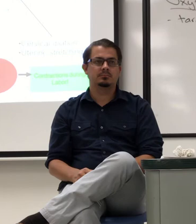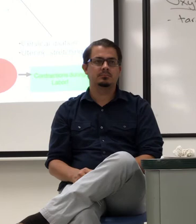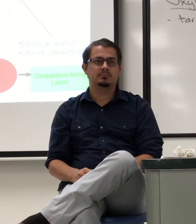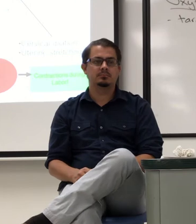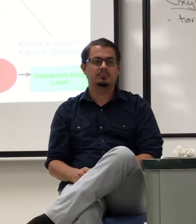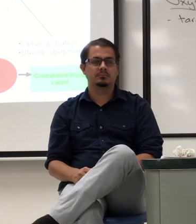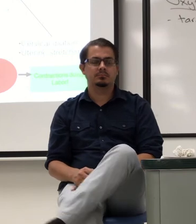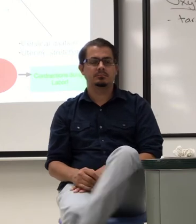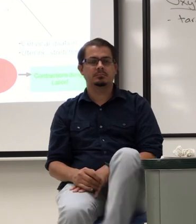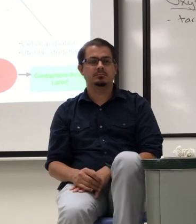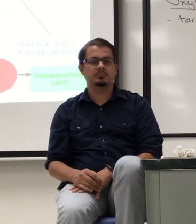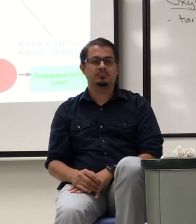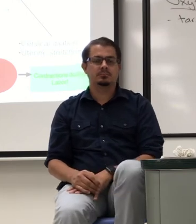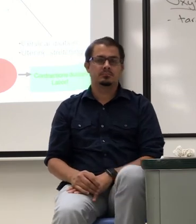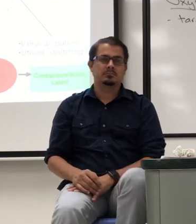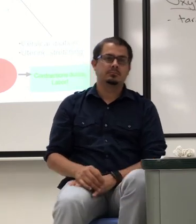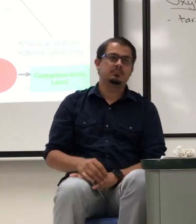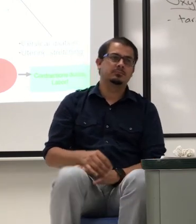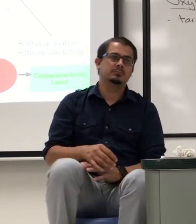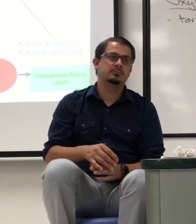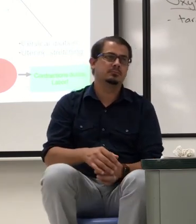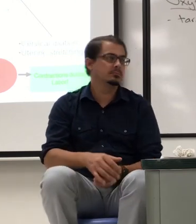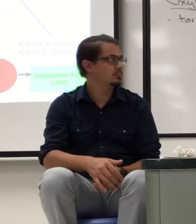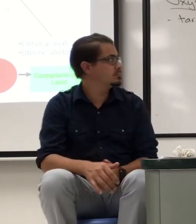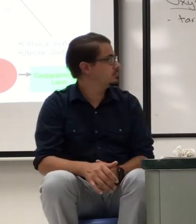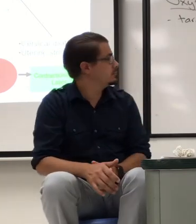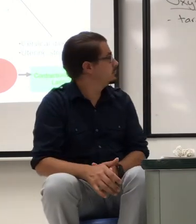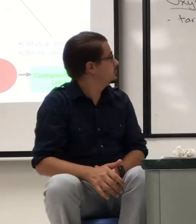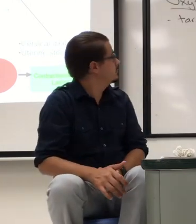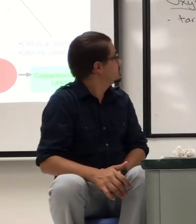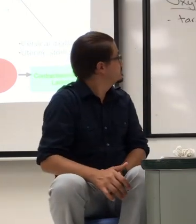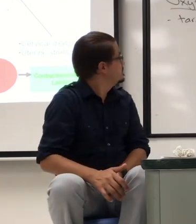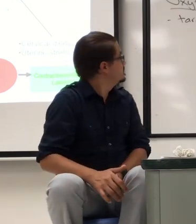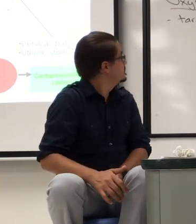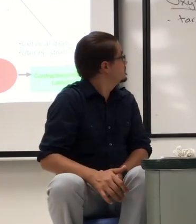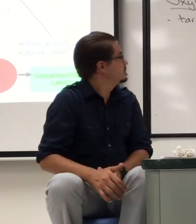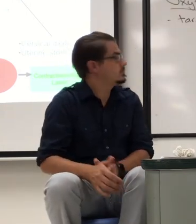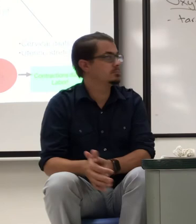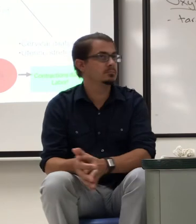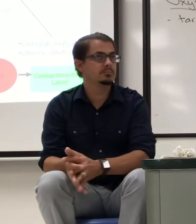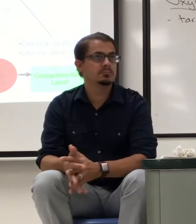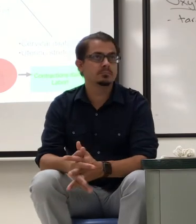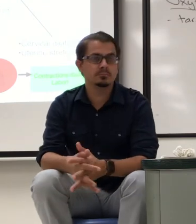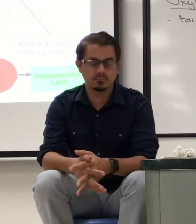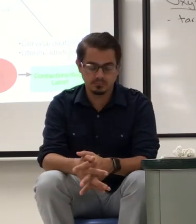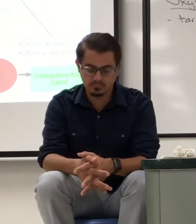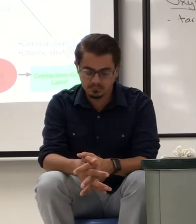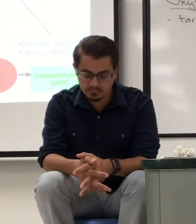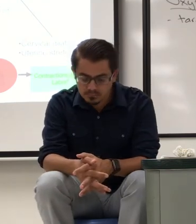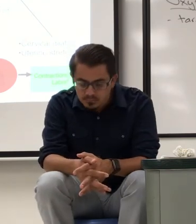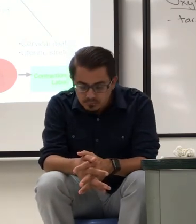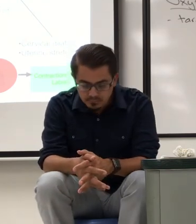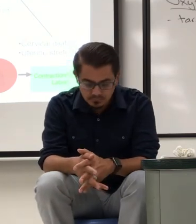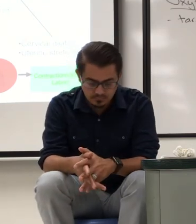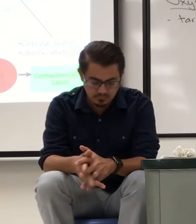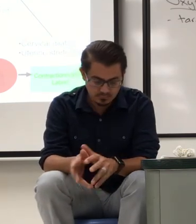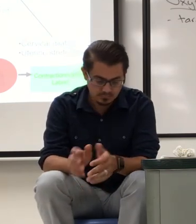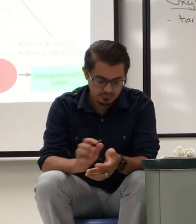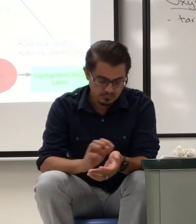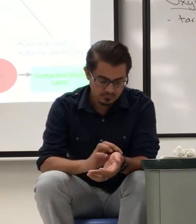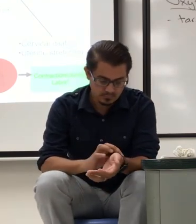sign indicates just the stimulus for its release. Okay? But wouldn't oxytocin be released also during